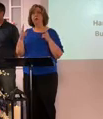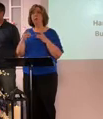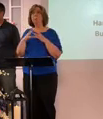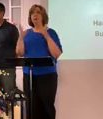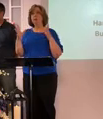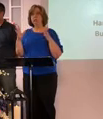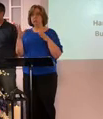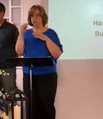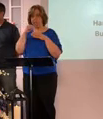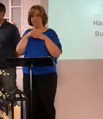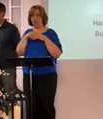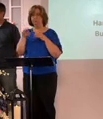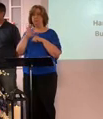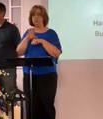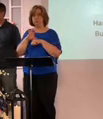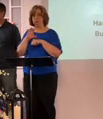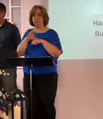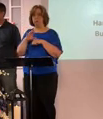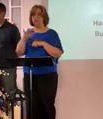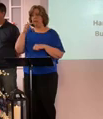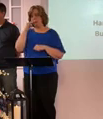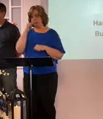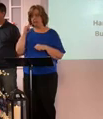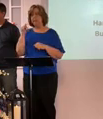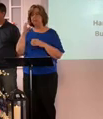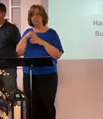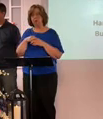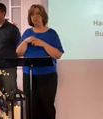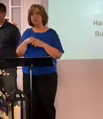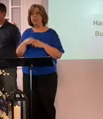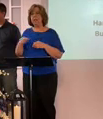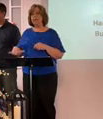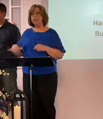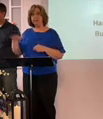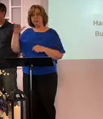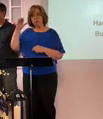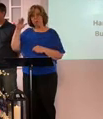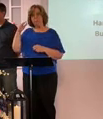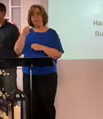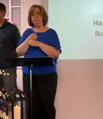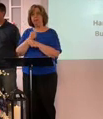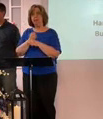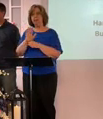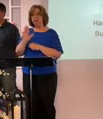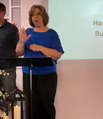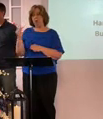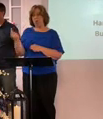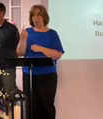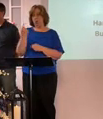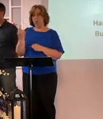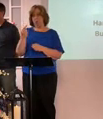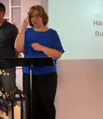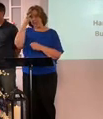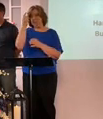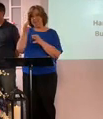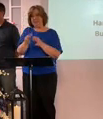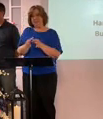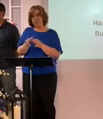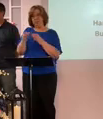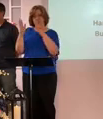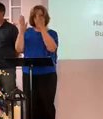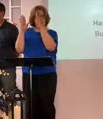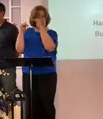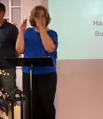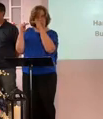church. And our kids were. And then as they grow up, they have to make their own decisions. And we just hope that